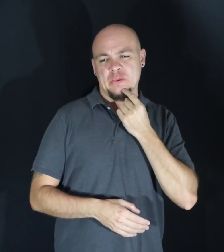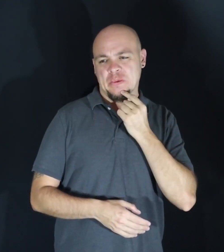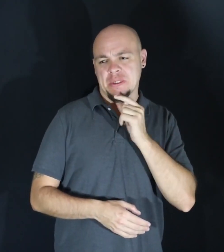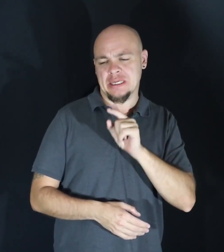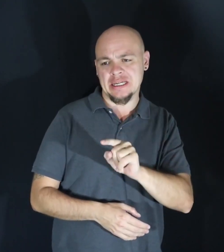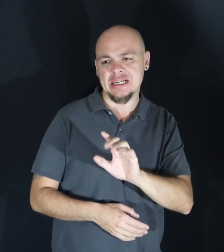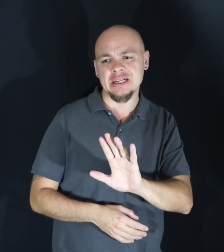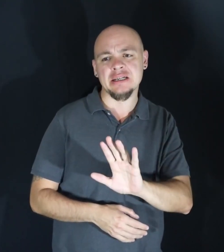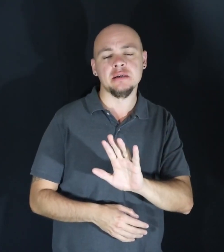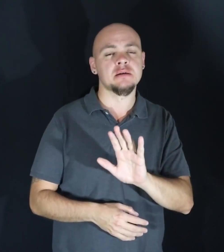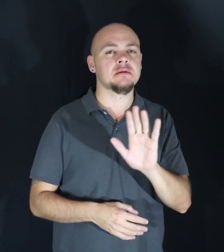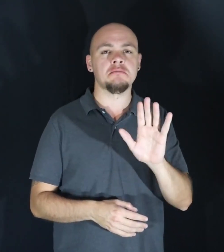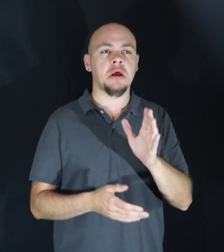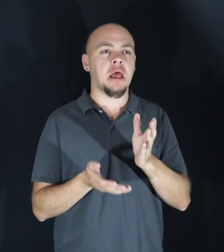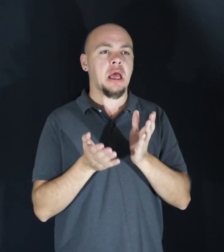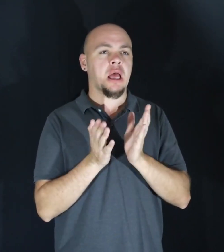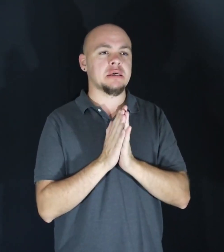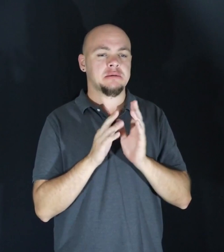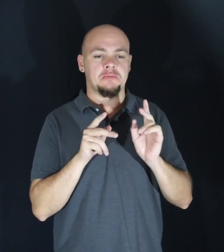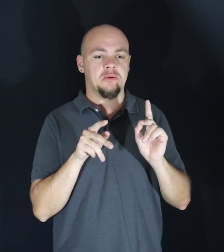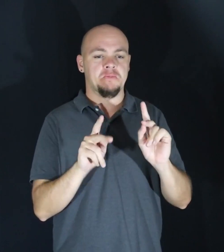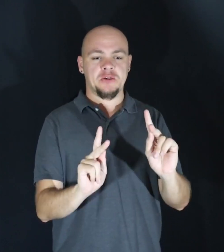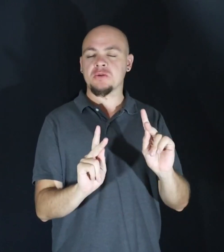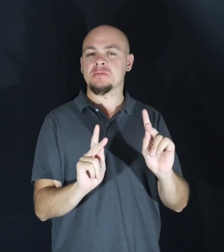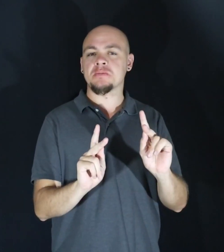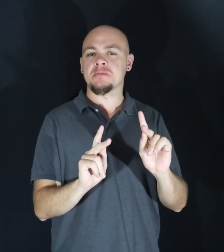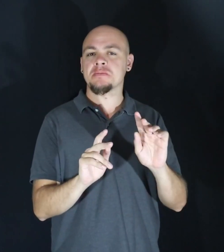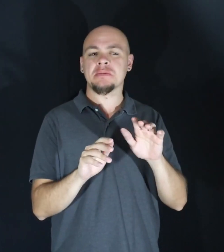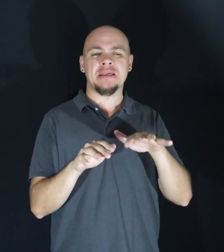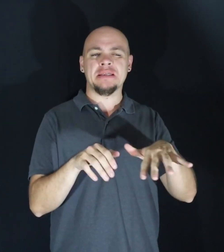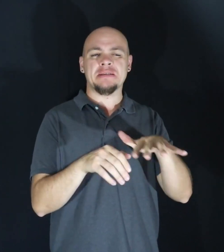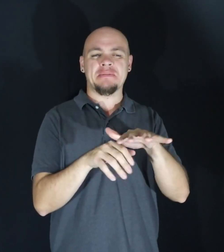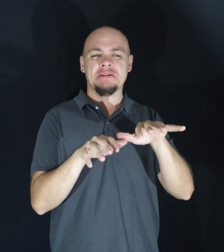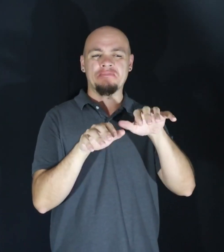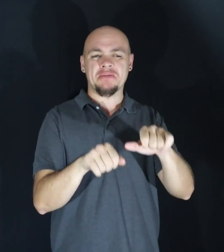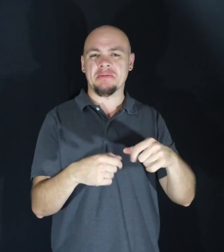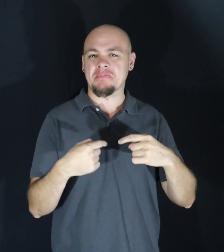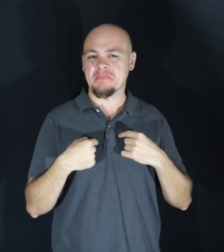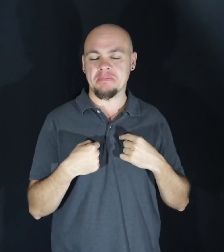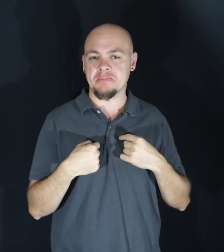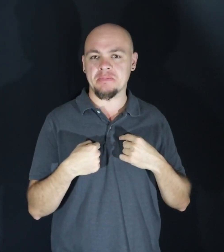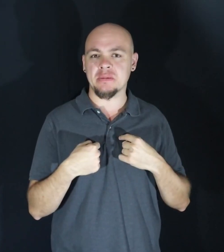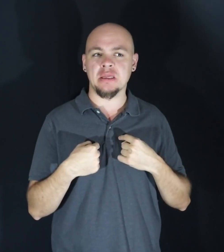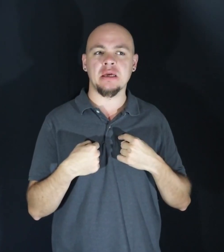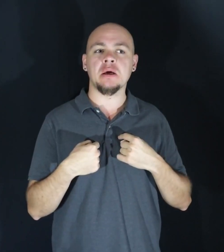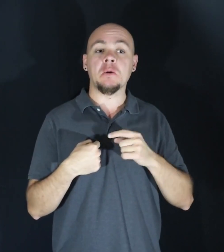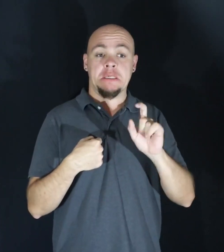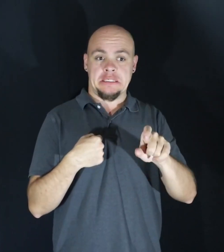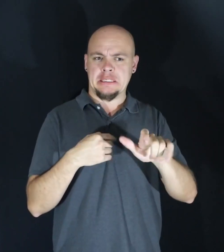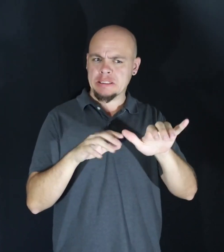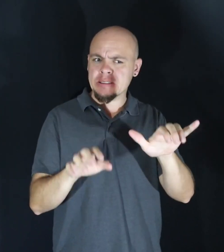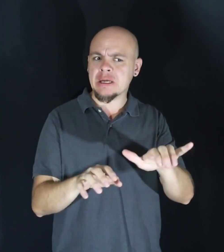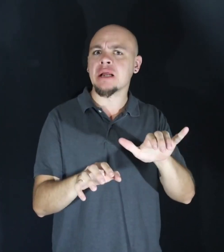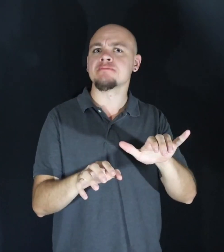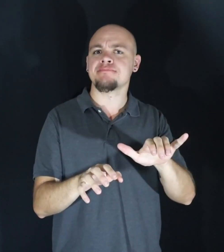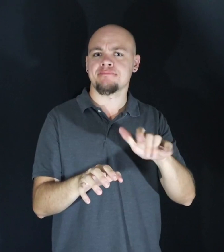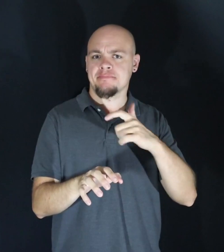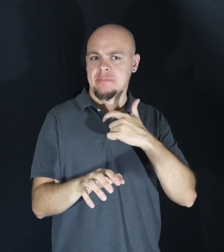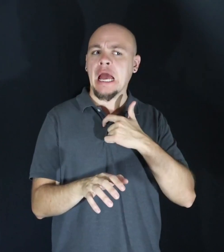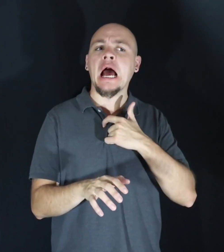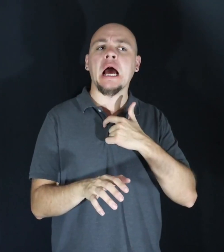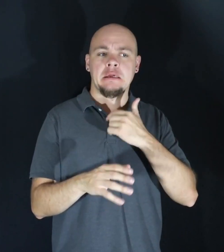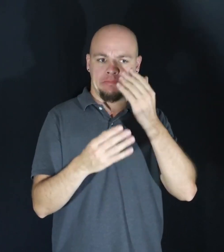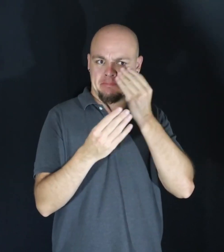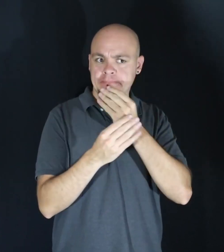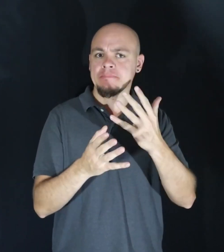But I wasn't asking for permission, nor was I trying to take over the space. I was doing what needed to be done, getting ahead of an